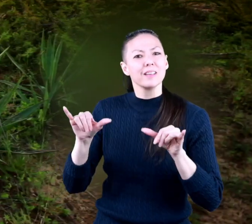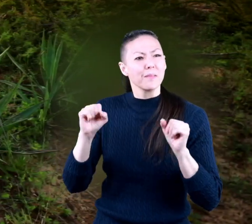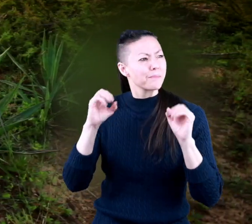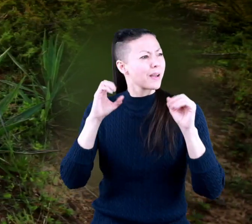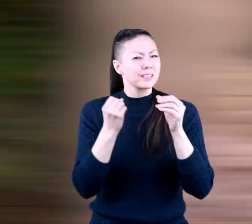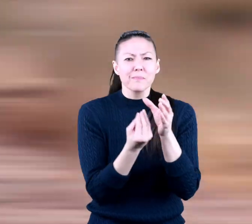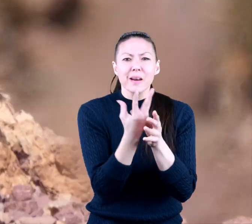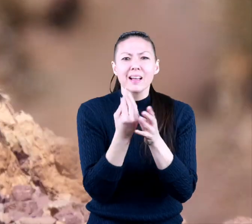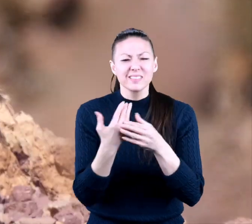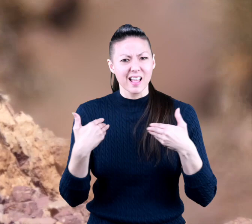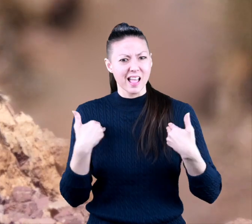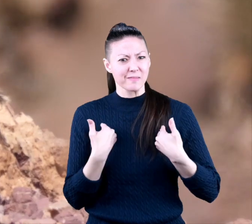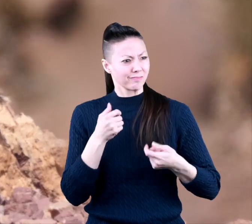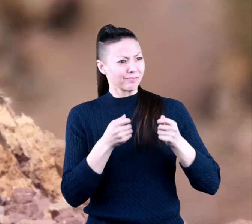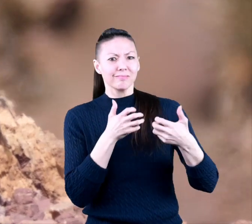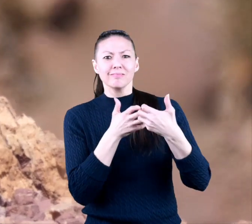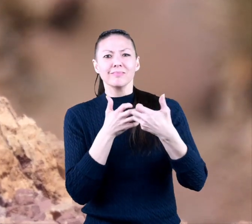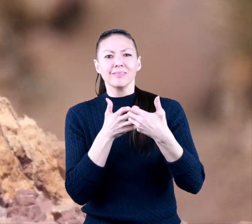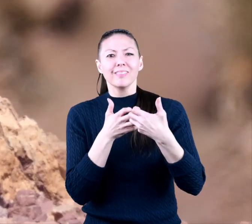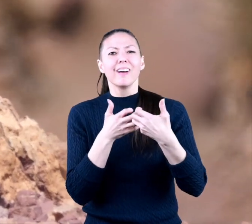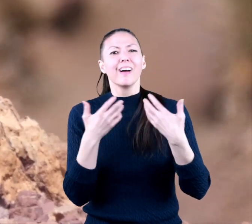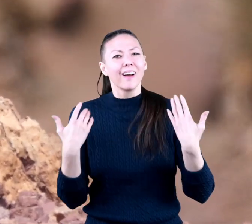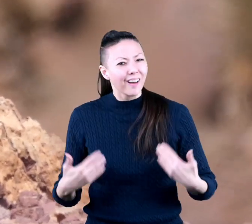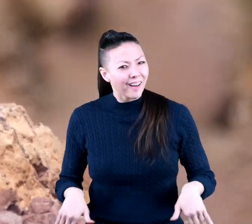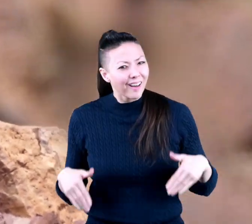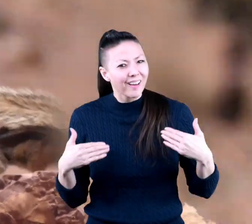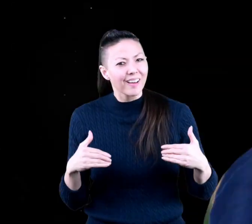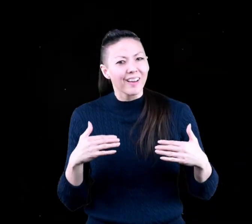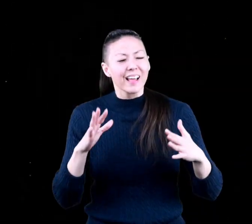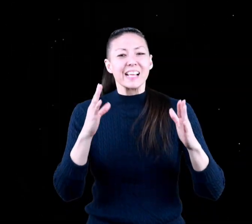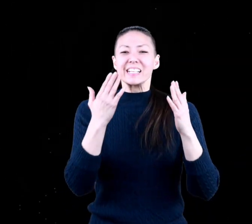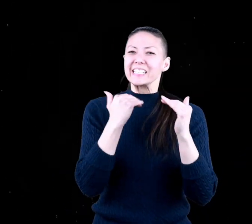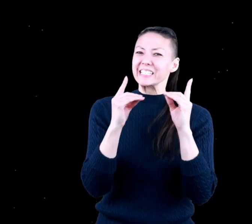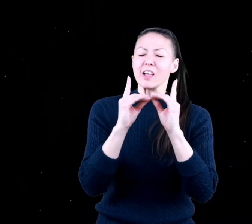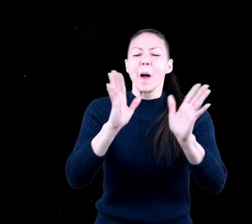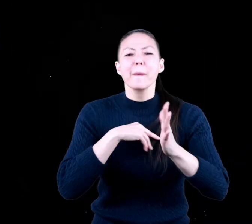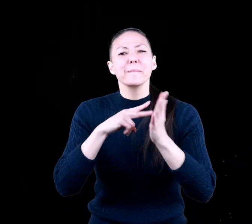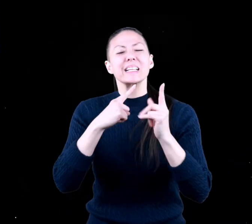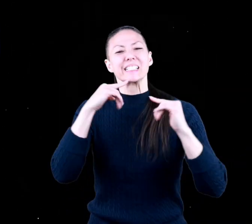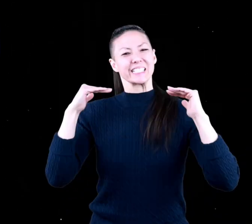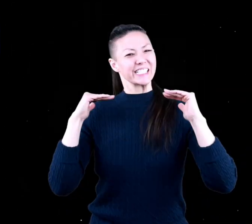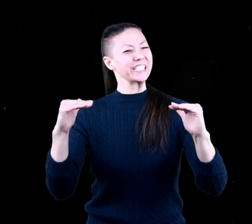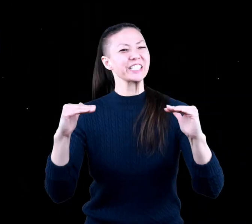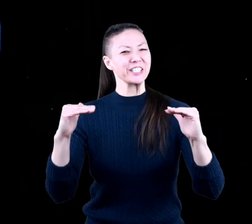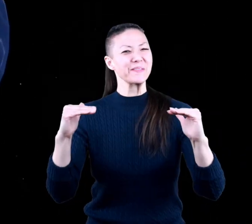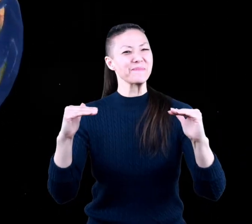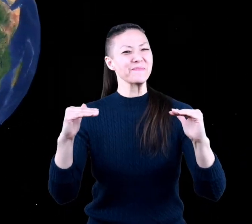some amazing plants and animals. So there you have it. The deserts,